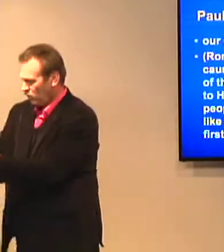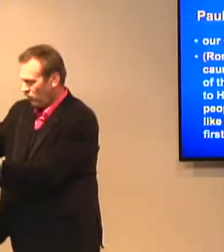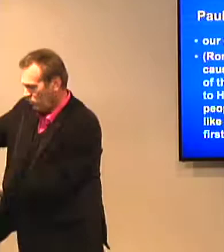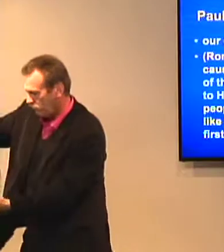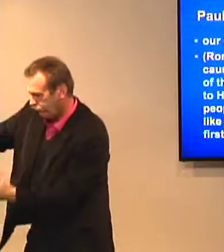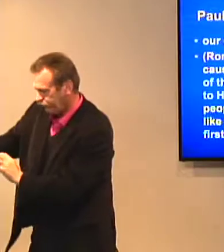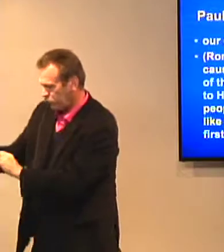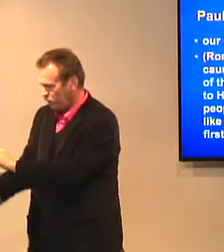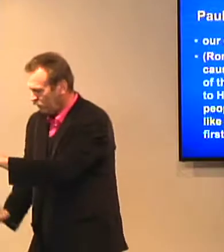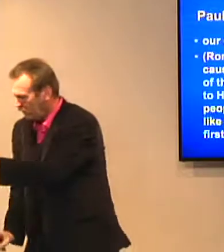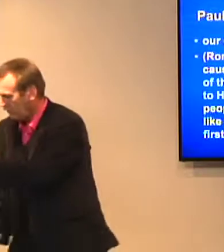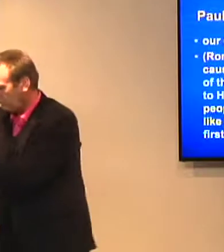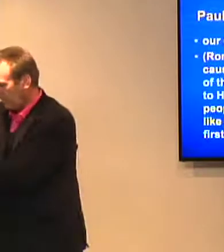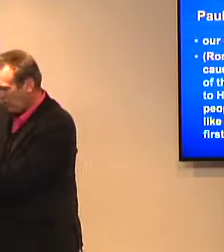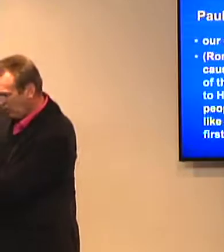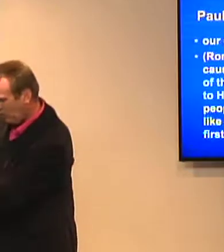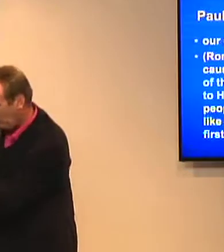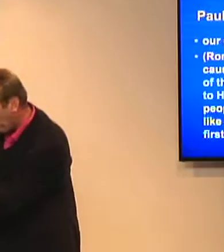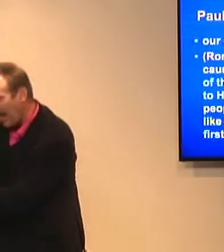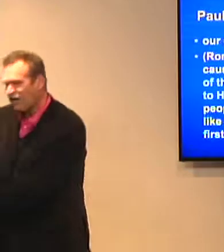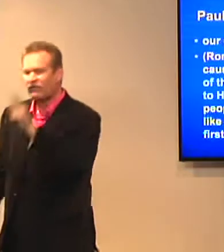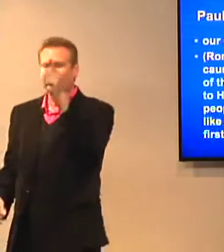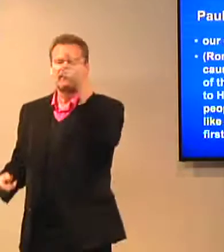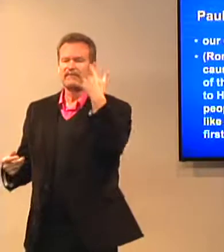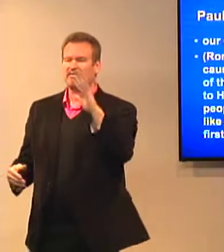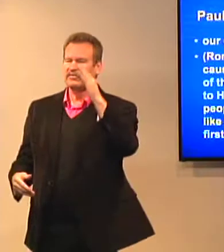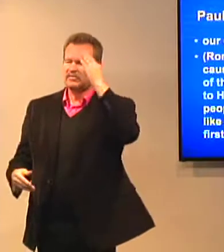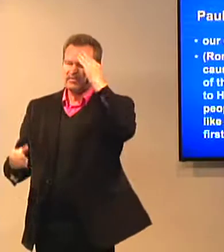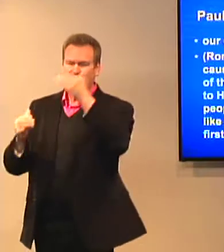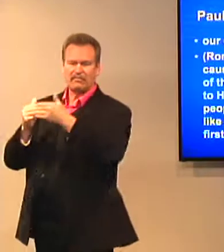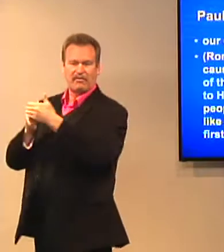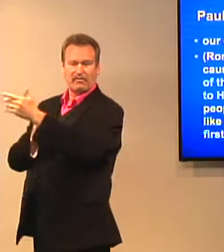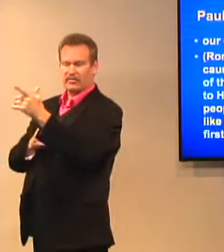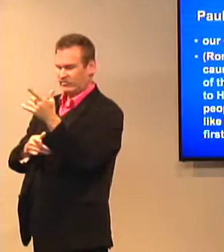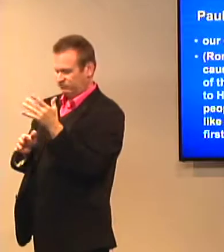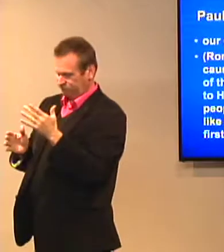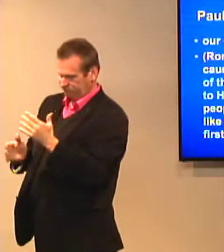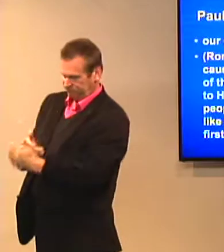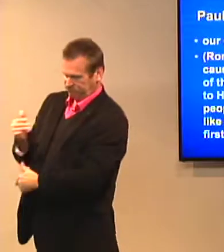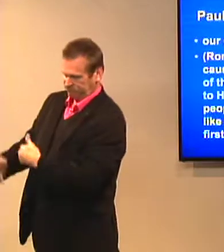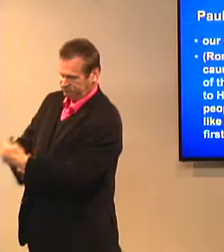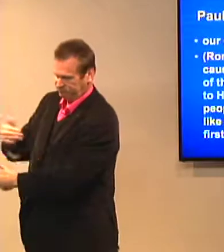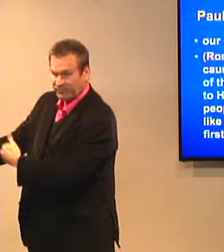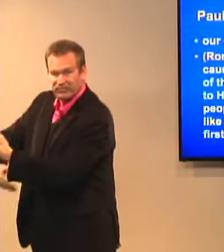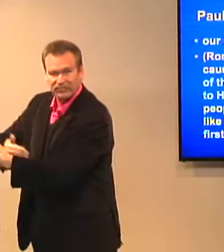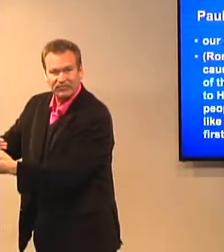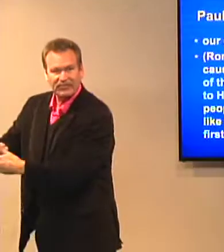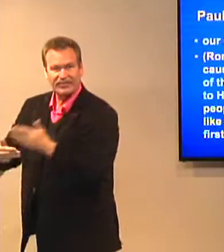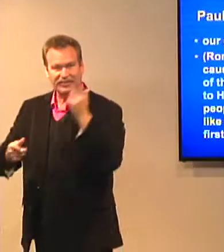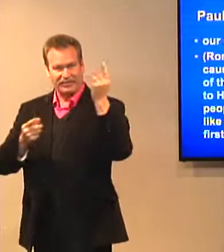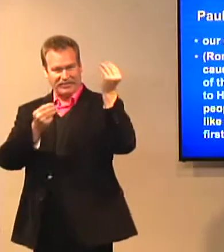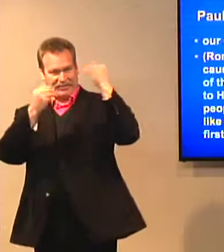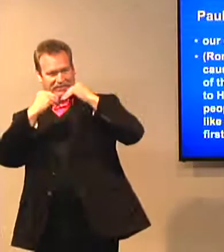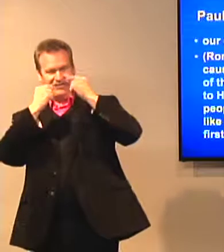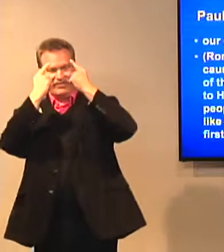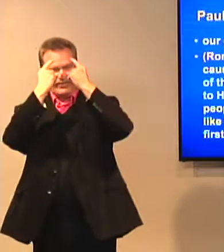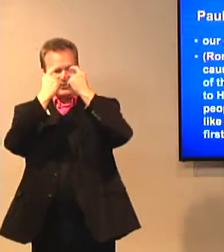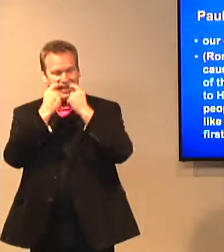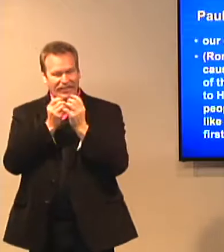the problems that would happen in their lives. He knew the things that would impact them as they were going through in their life.